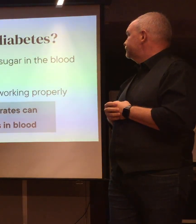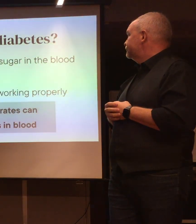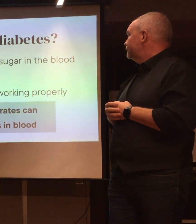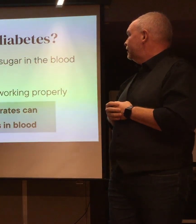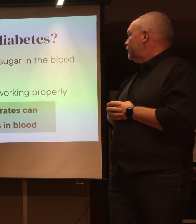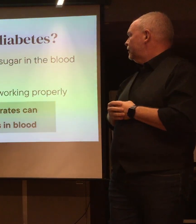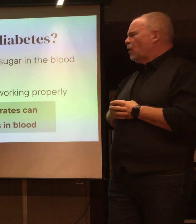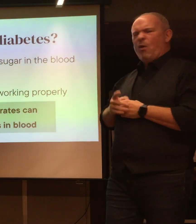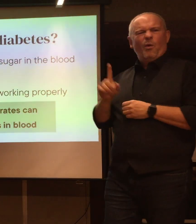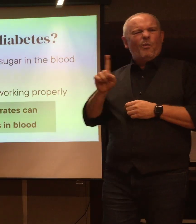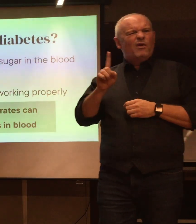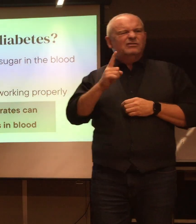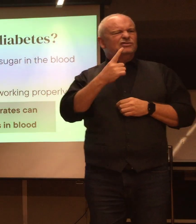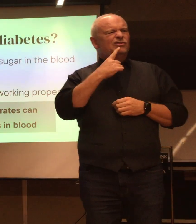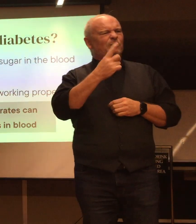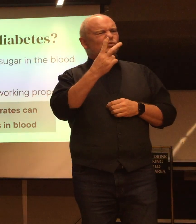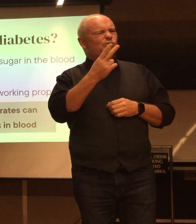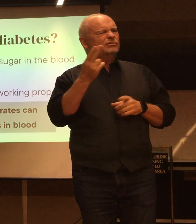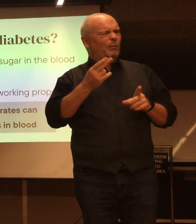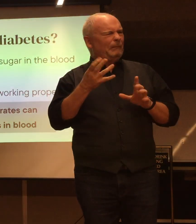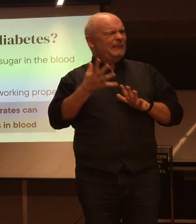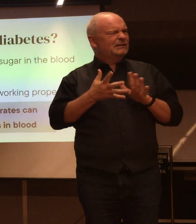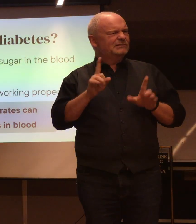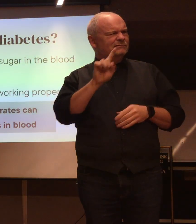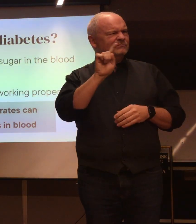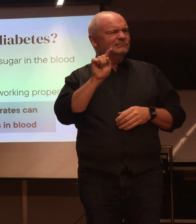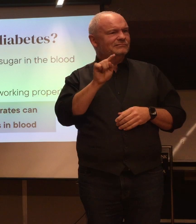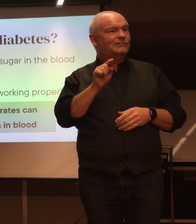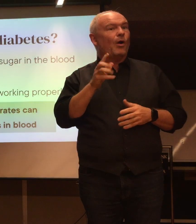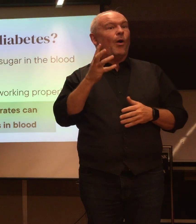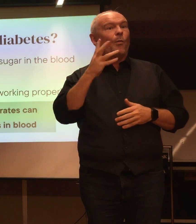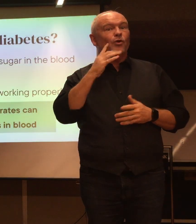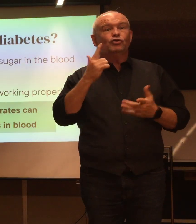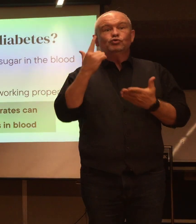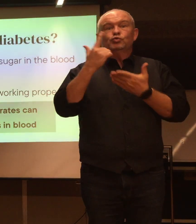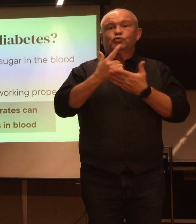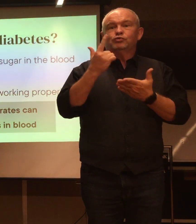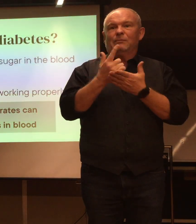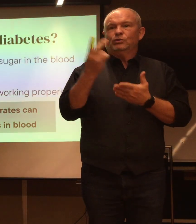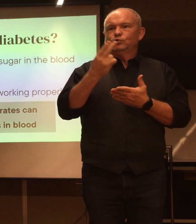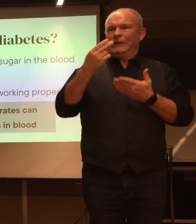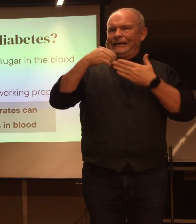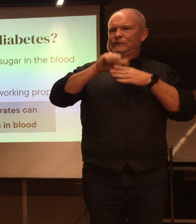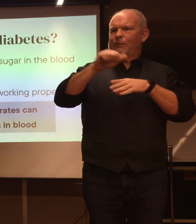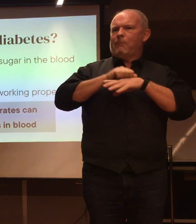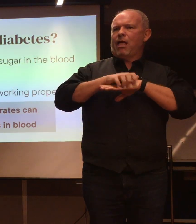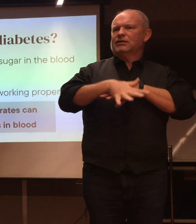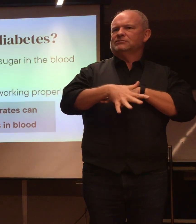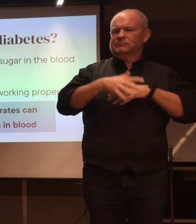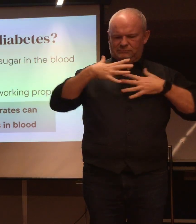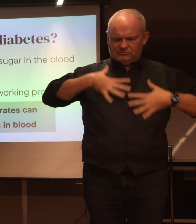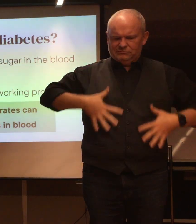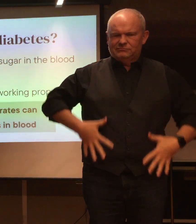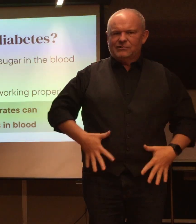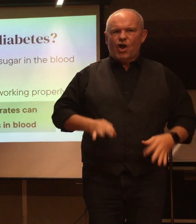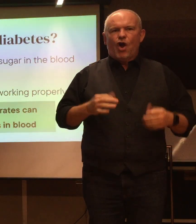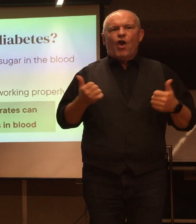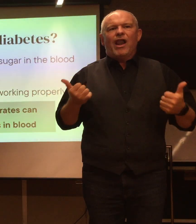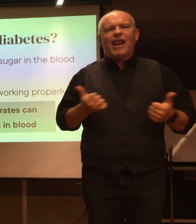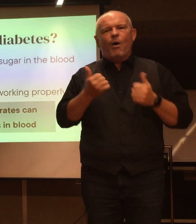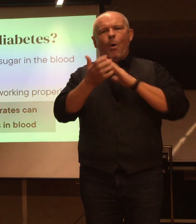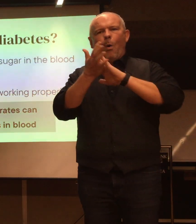So what is type 2 diabetes? It's when there's too much sugar in the blood and not enough